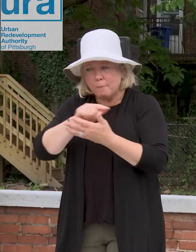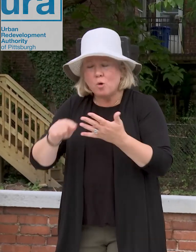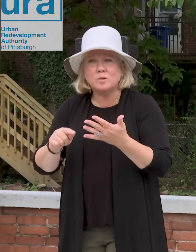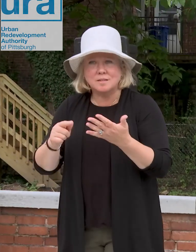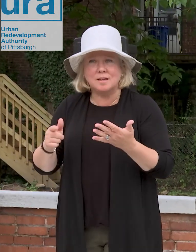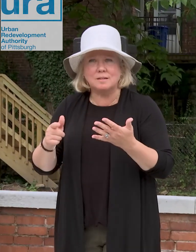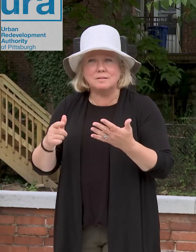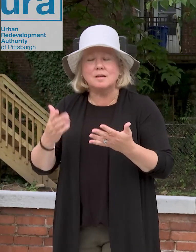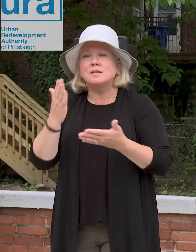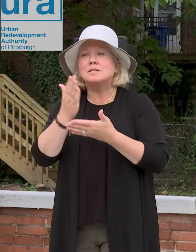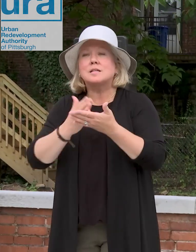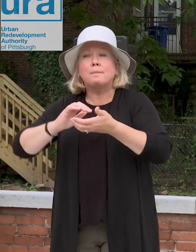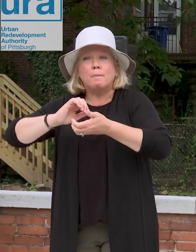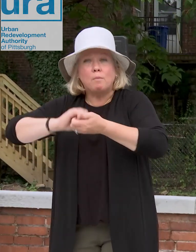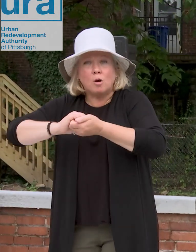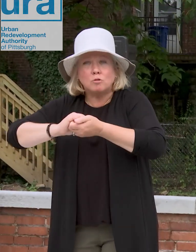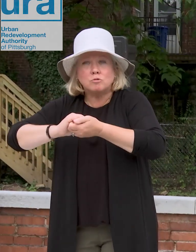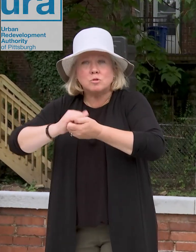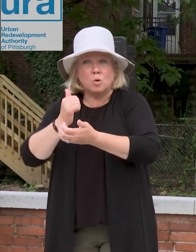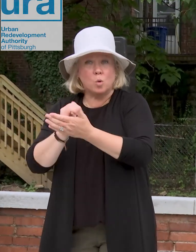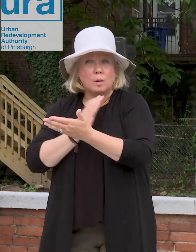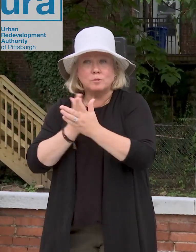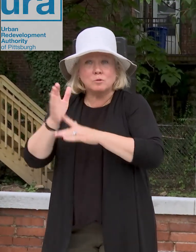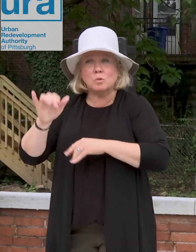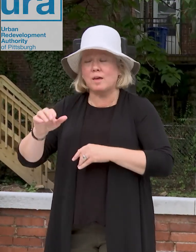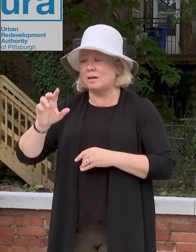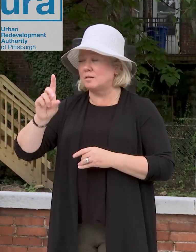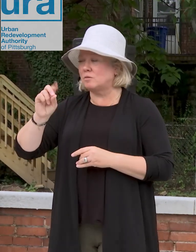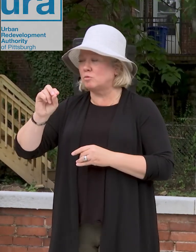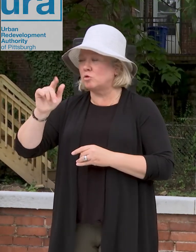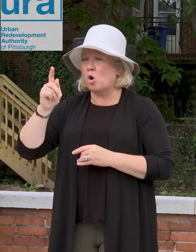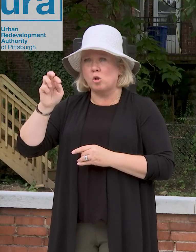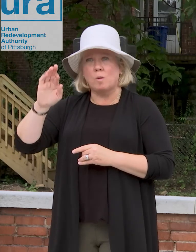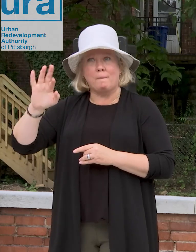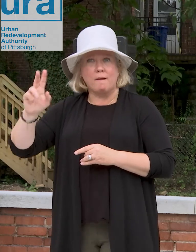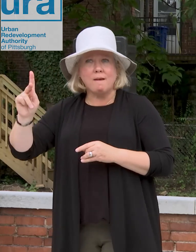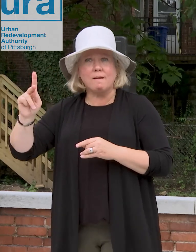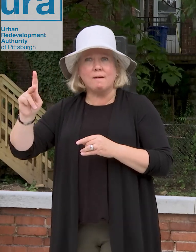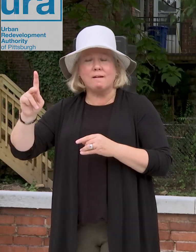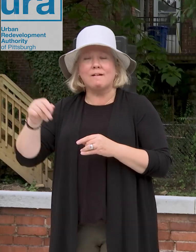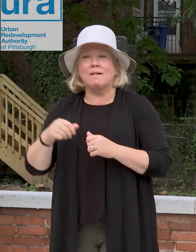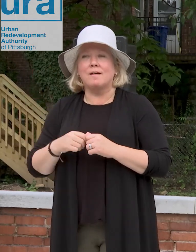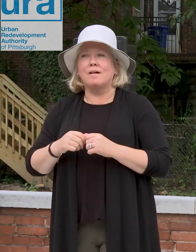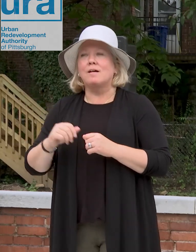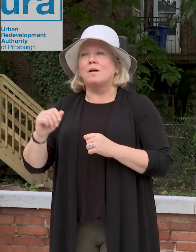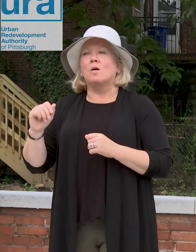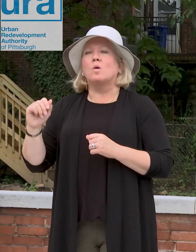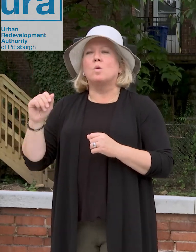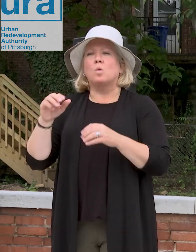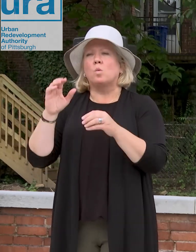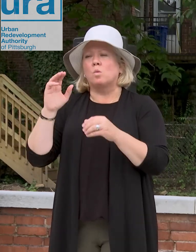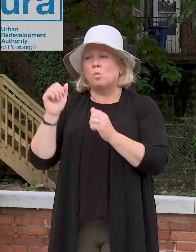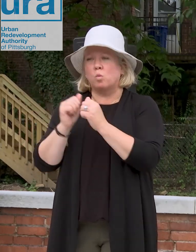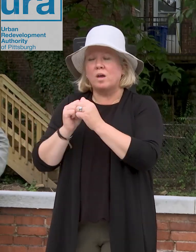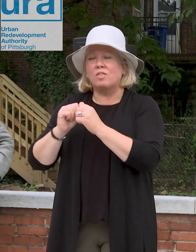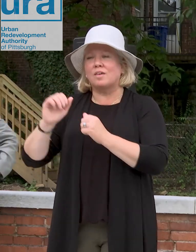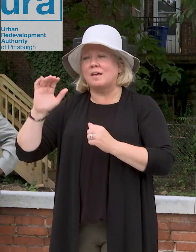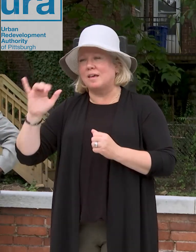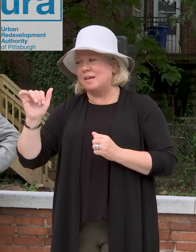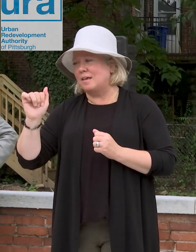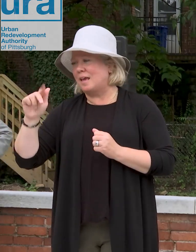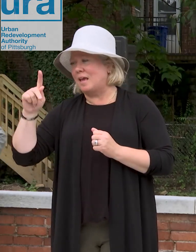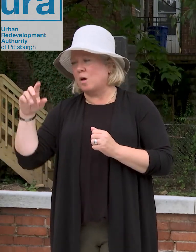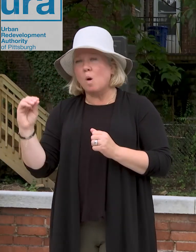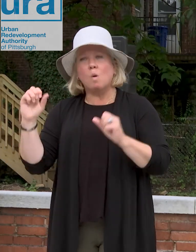partners that made that possible for us. We've had Dollar Bank, who, under leadership of Becky Yago, have been able to help us from our